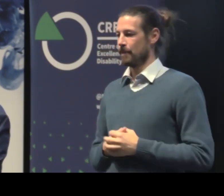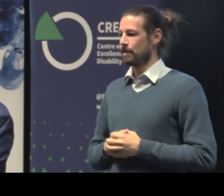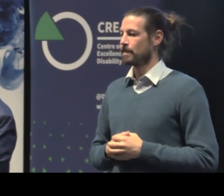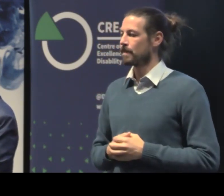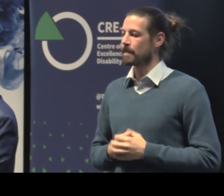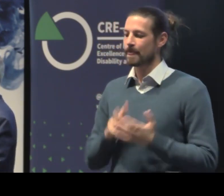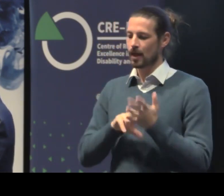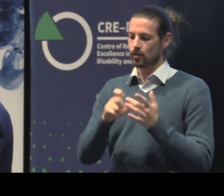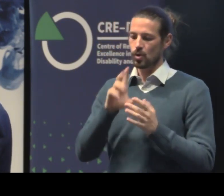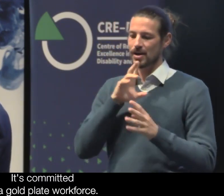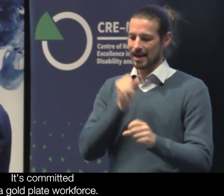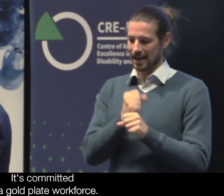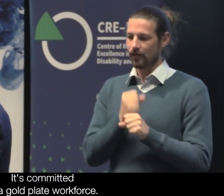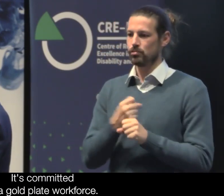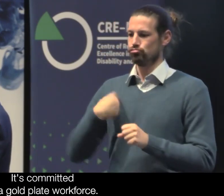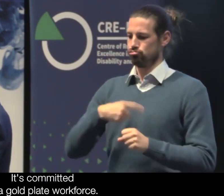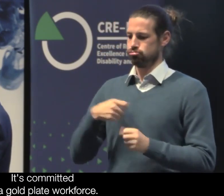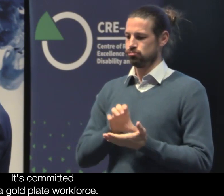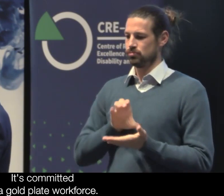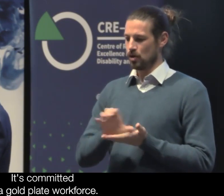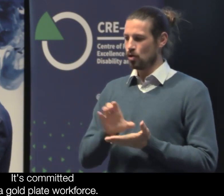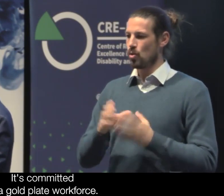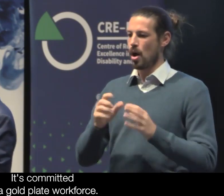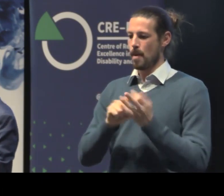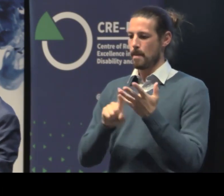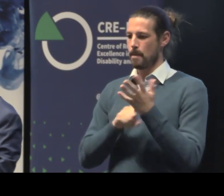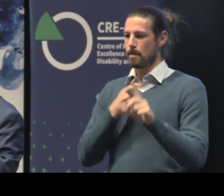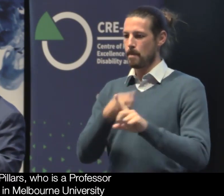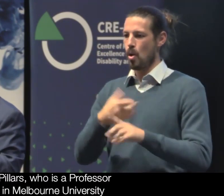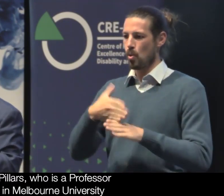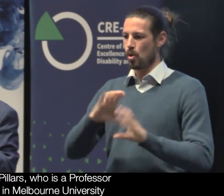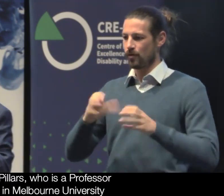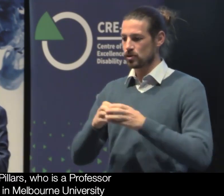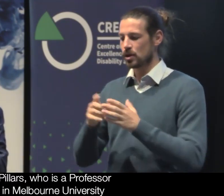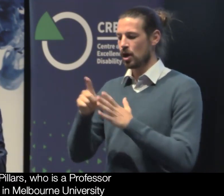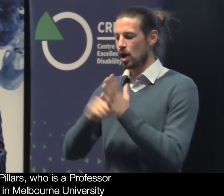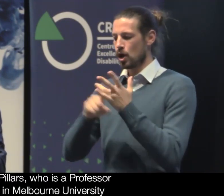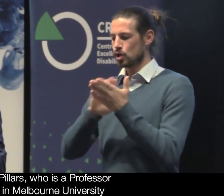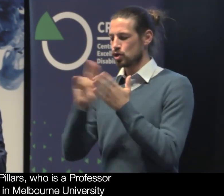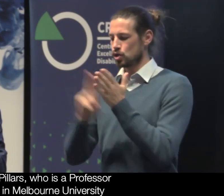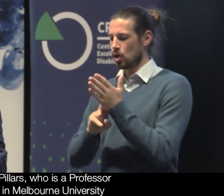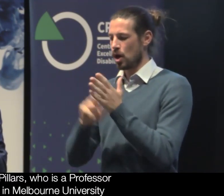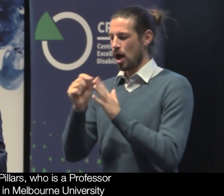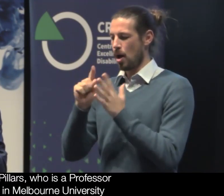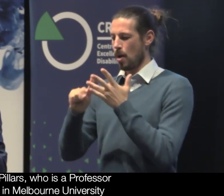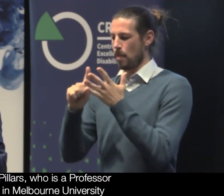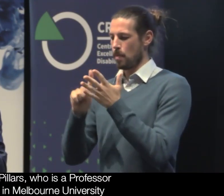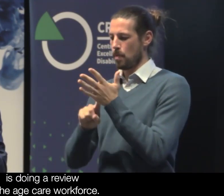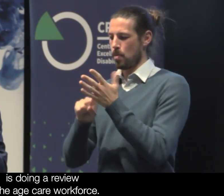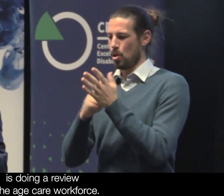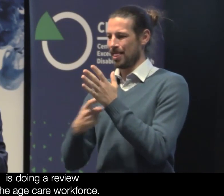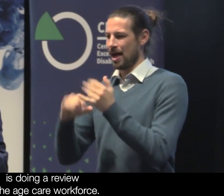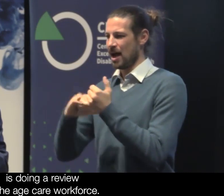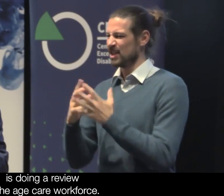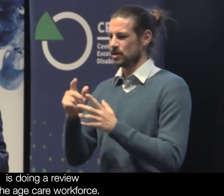the Victorian government is committed to a gold-plated workforce. John Pallars, who is a professor here at Melbourne University, is doing a review of the